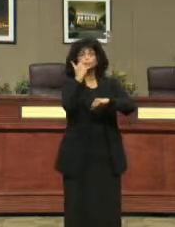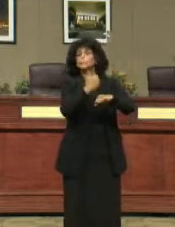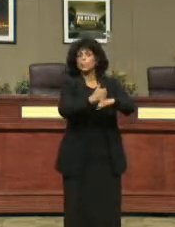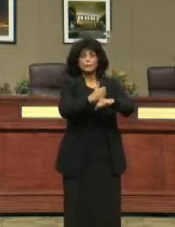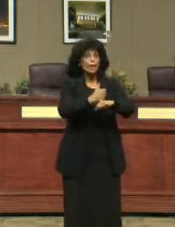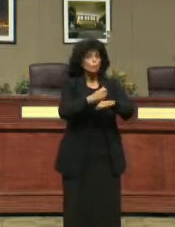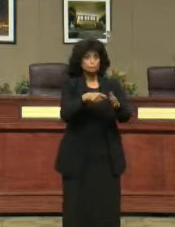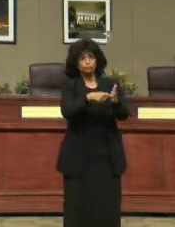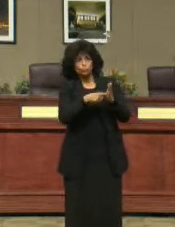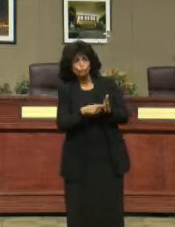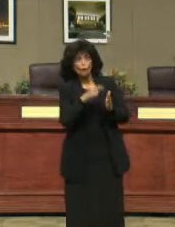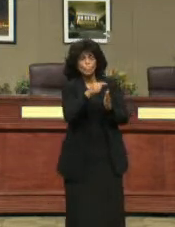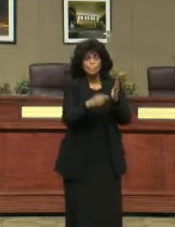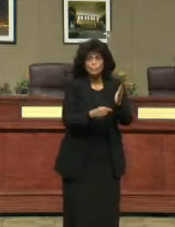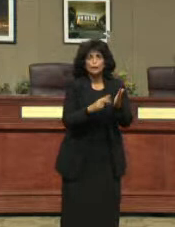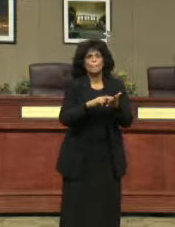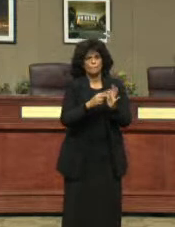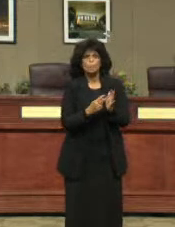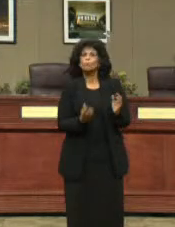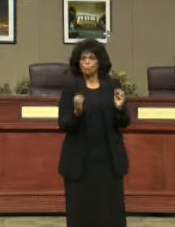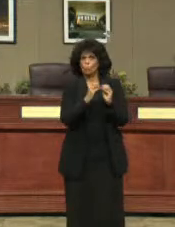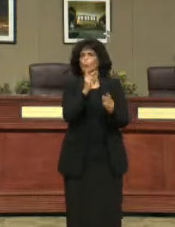lives would have been lost.